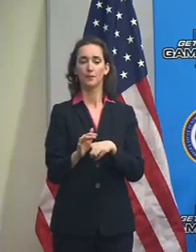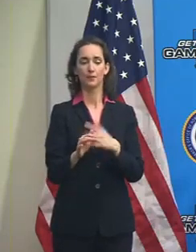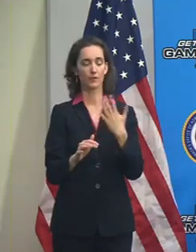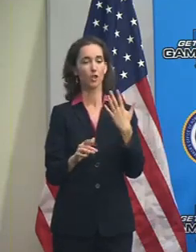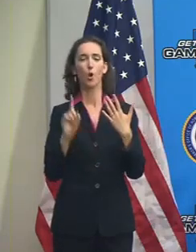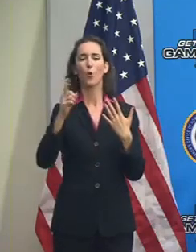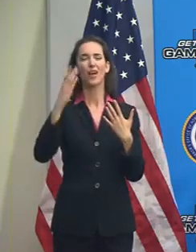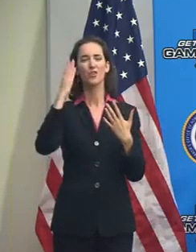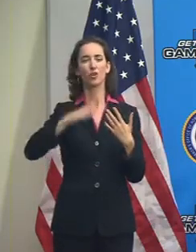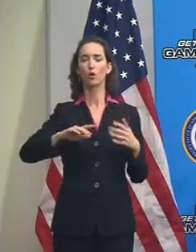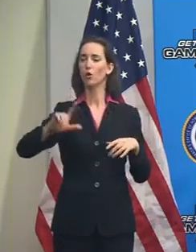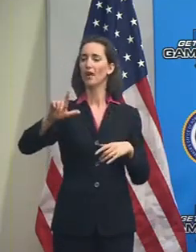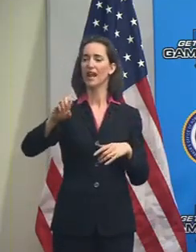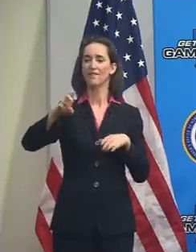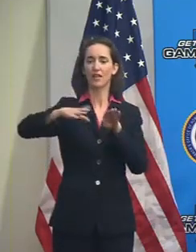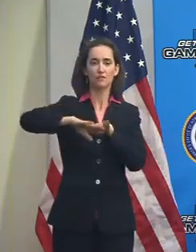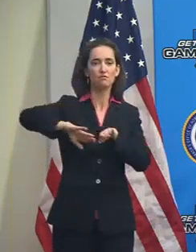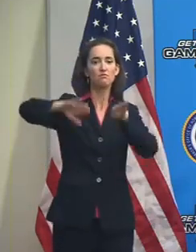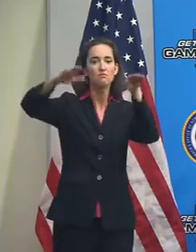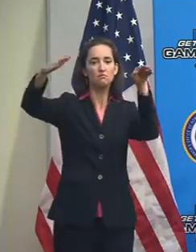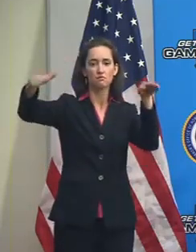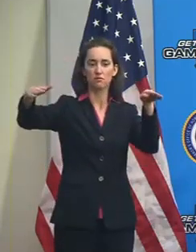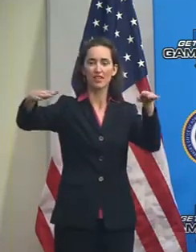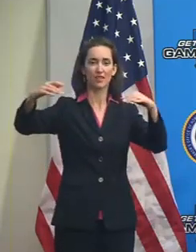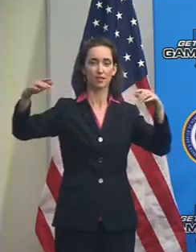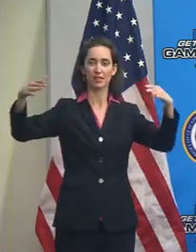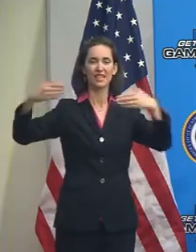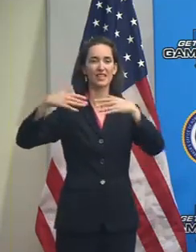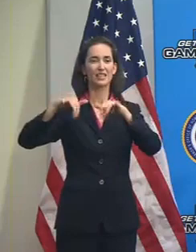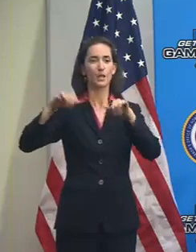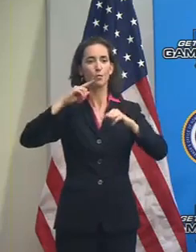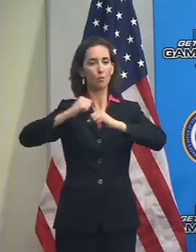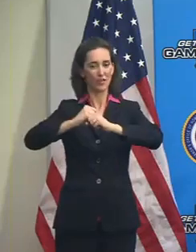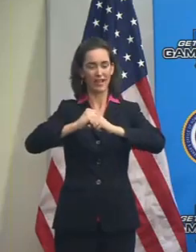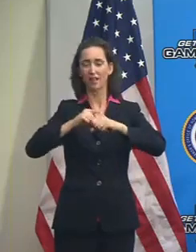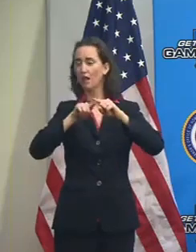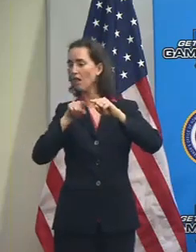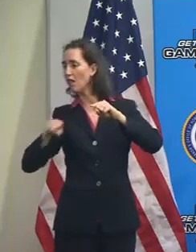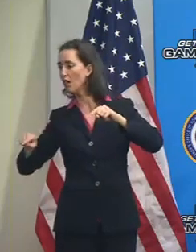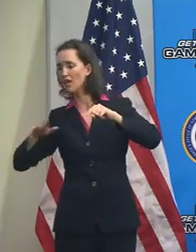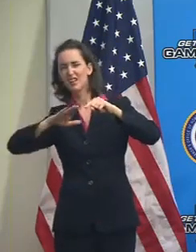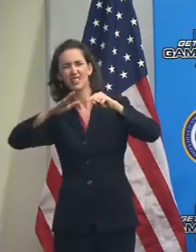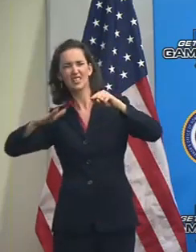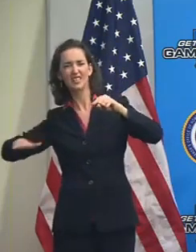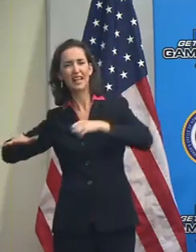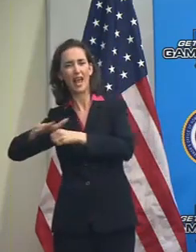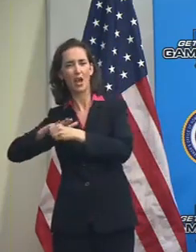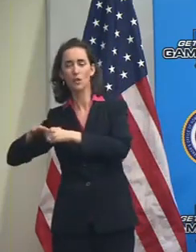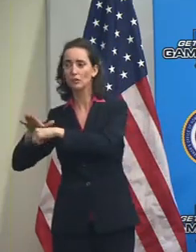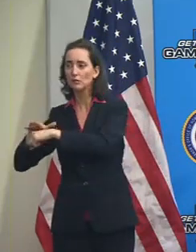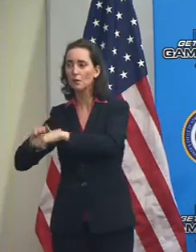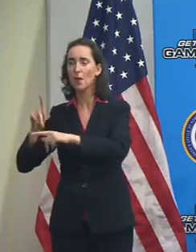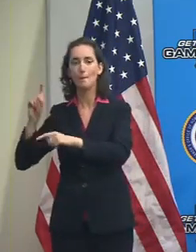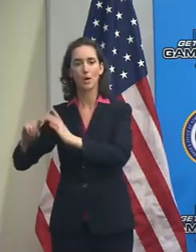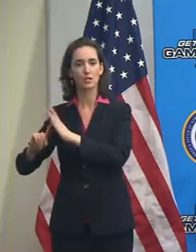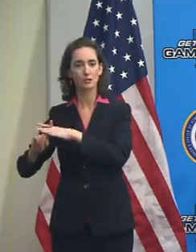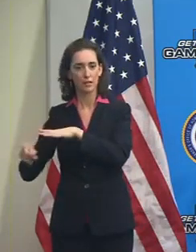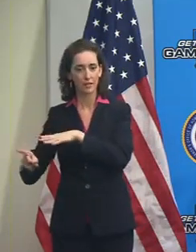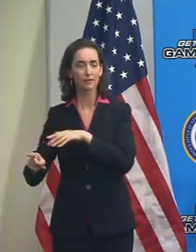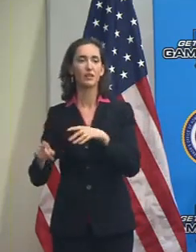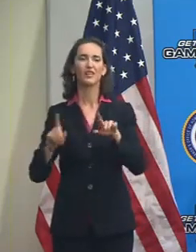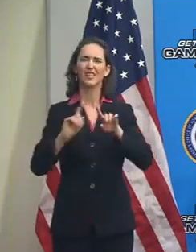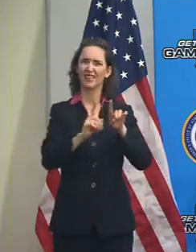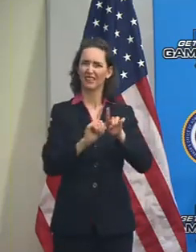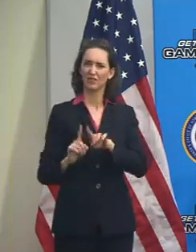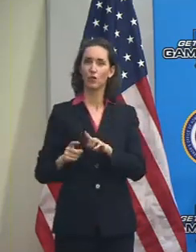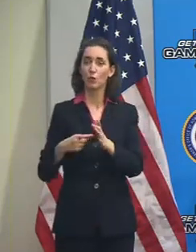levee protection systems, and there are also numerous voluntary evacuations that are in place. And I expect that